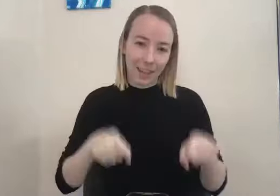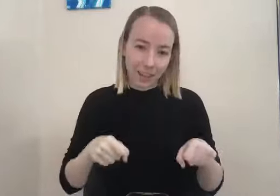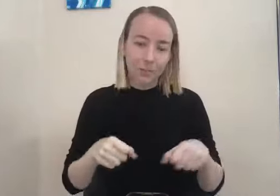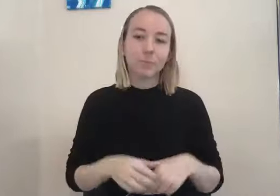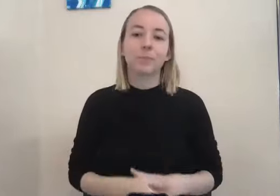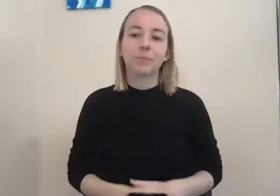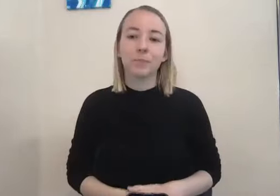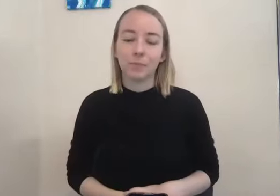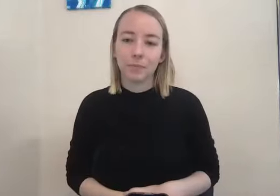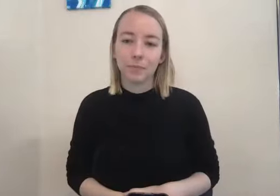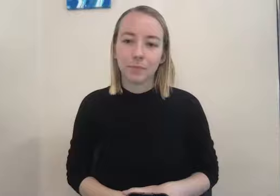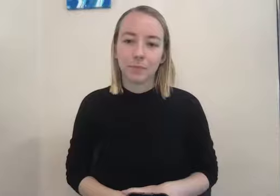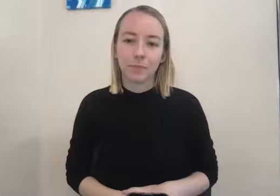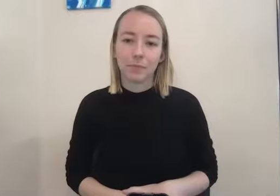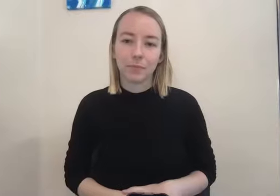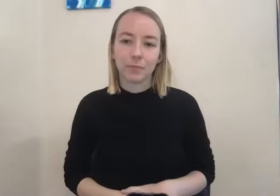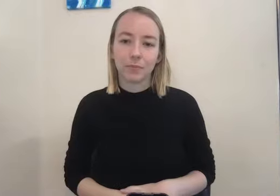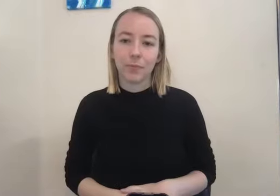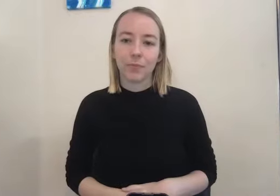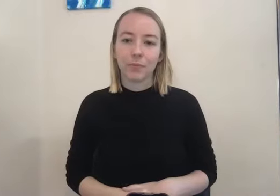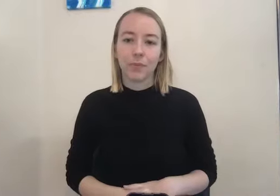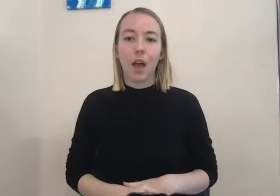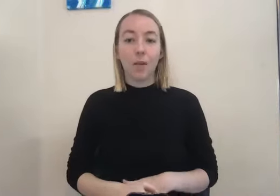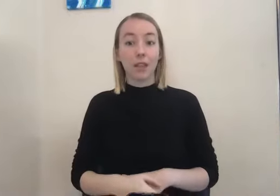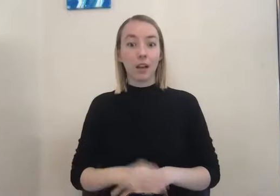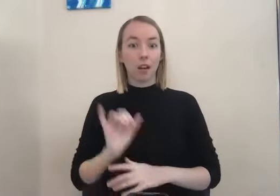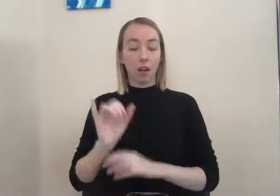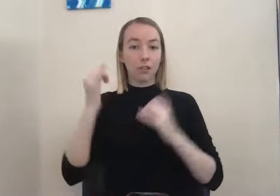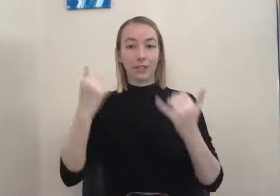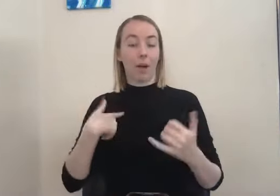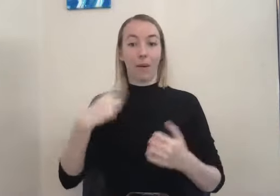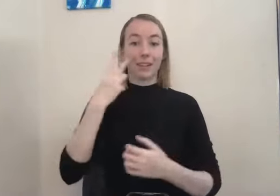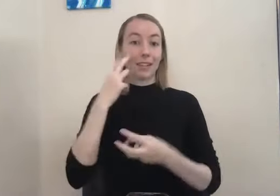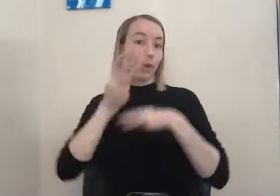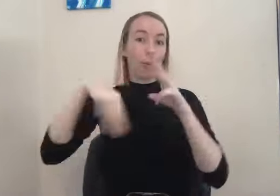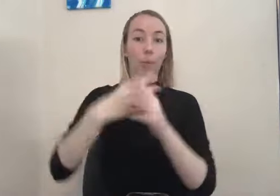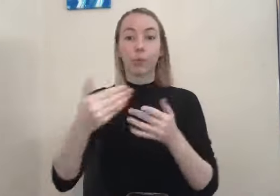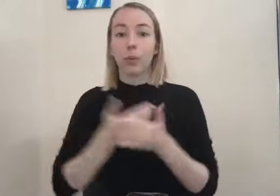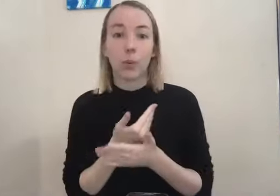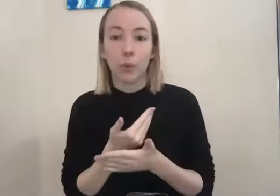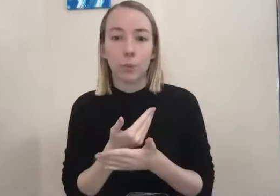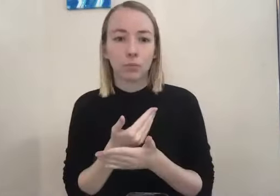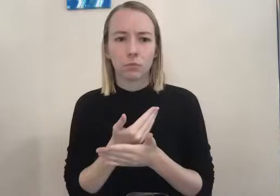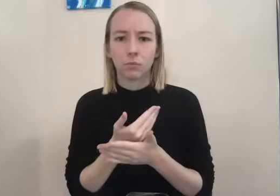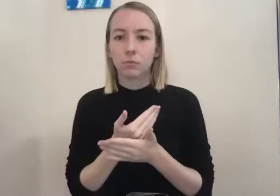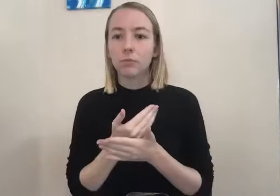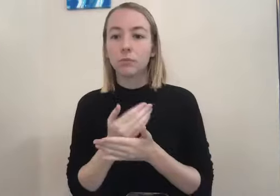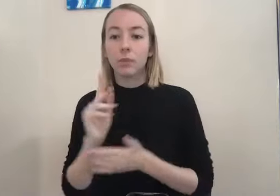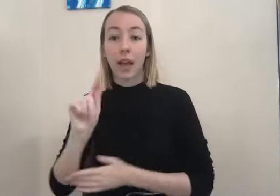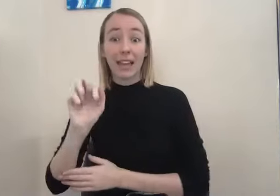this fellowship, part of we all use people, because even in the rooms I felt separate. I didn't know how to be part of, and